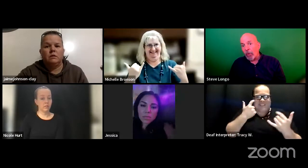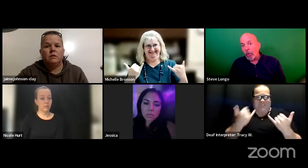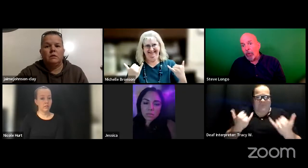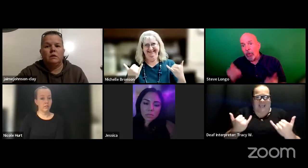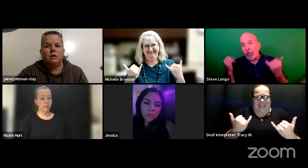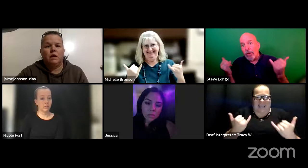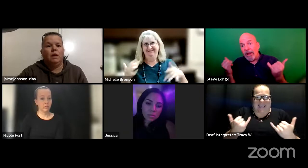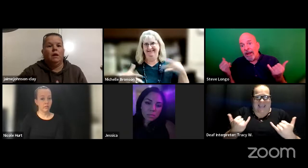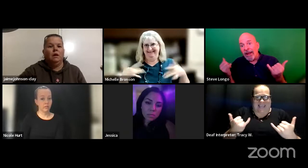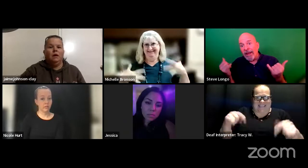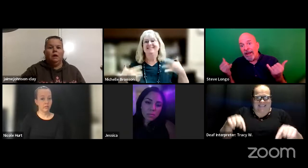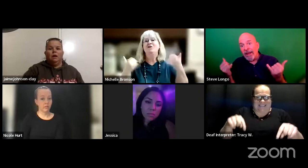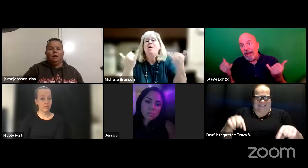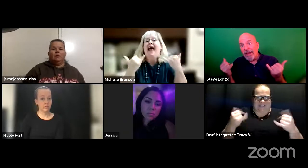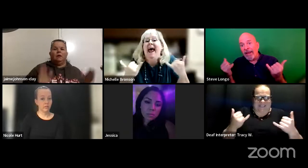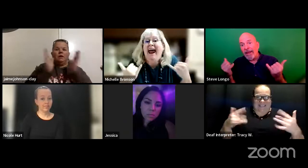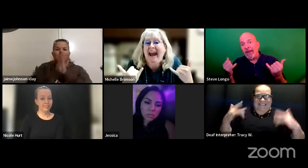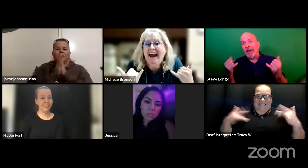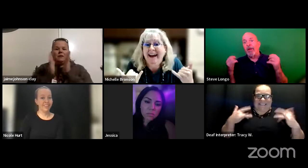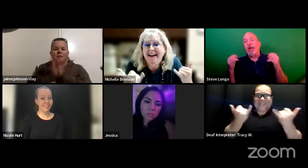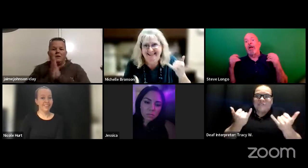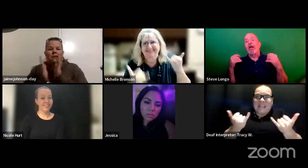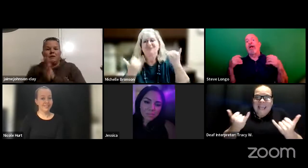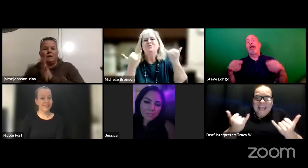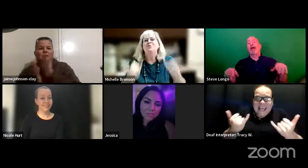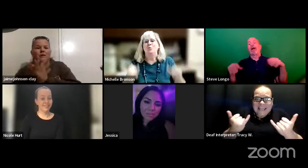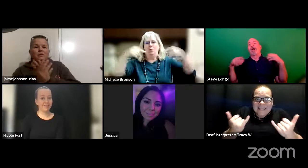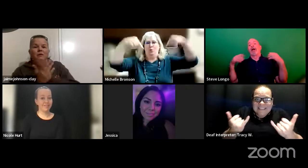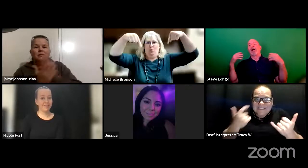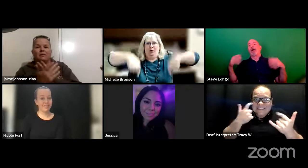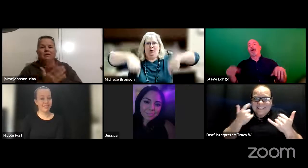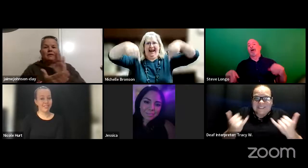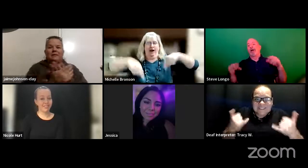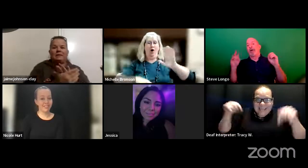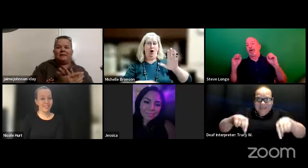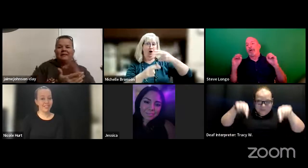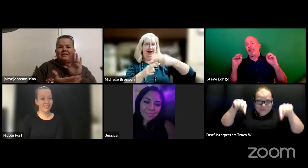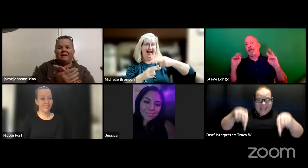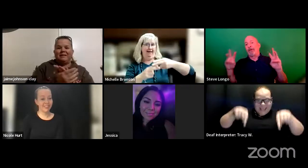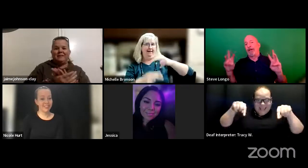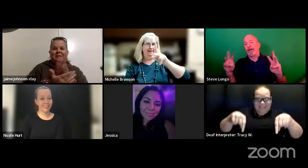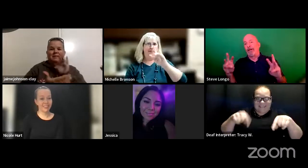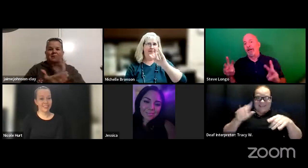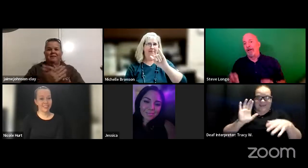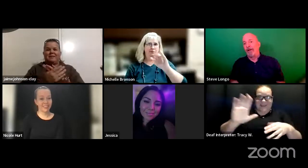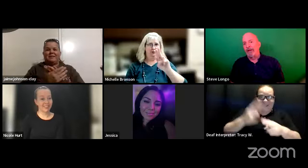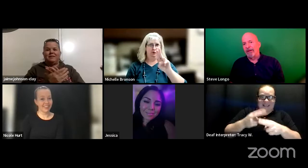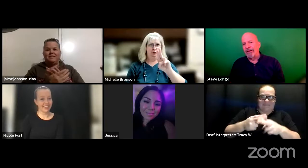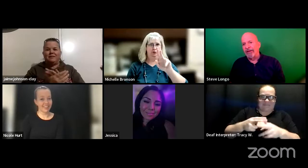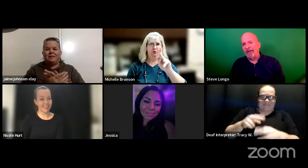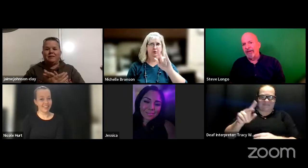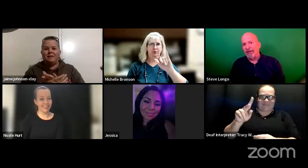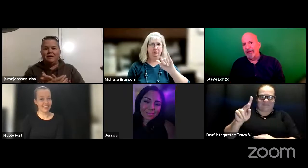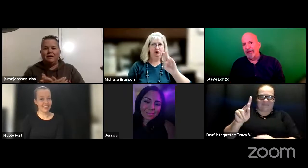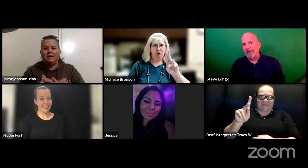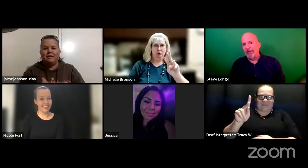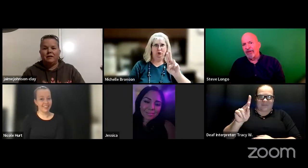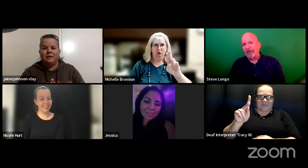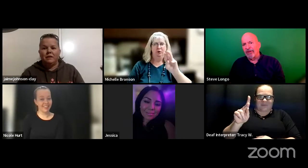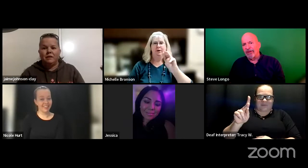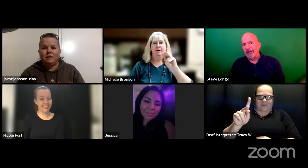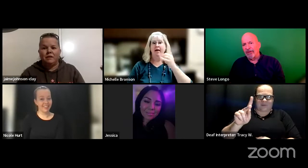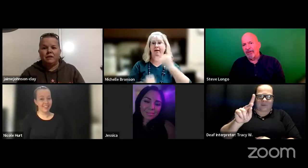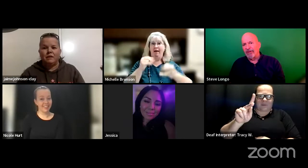a bookkeeper today, Tuesday, a very exciting thing. And that bookkeeper's